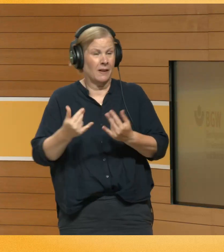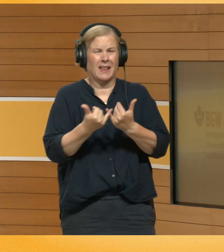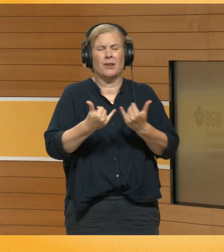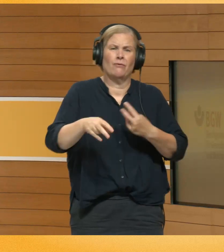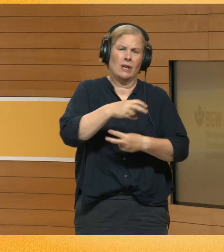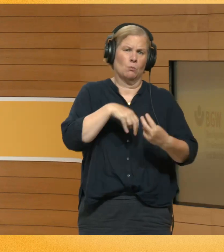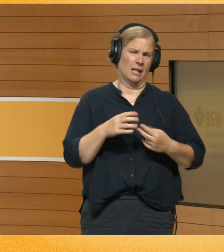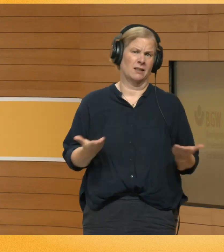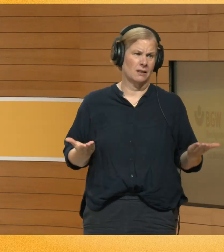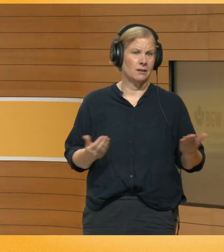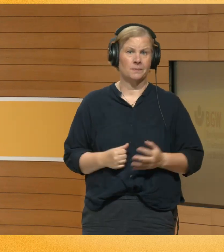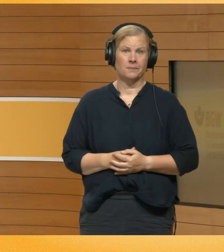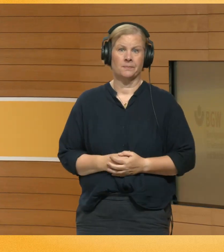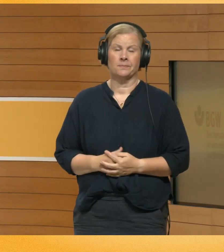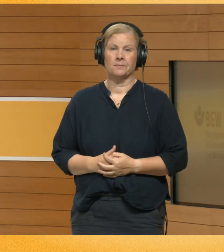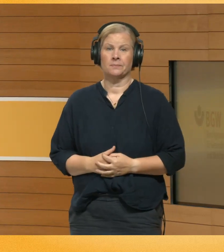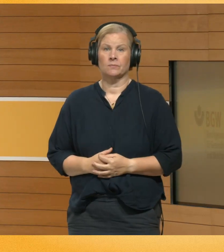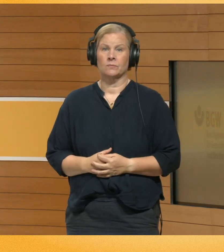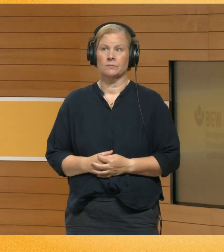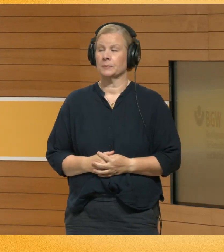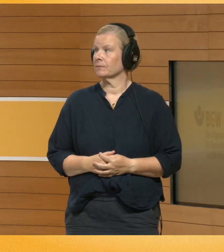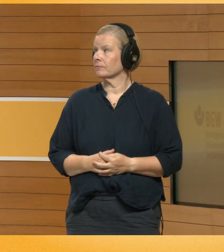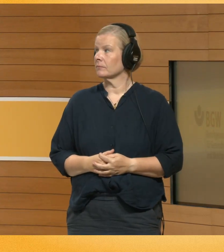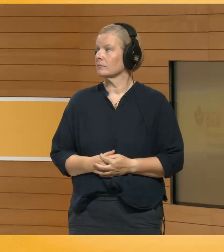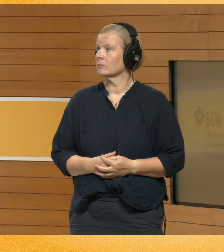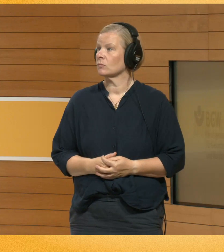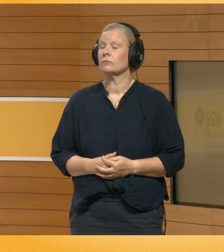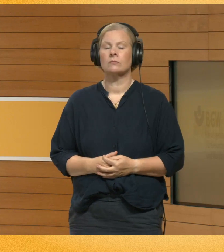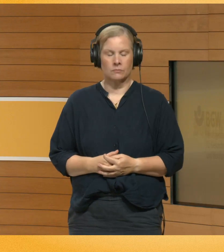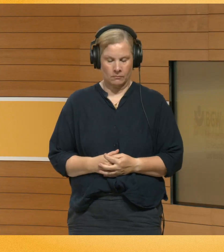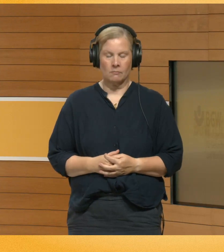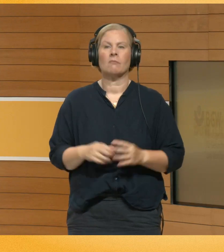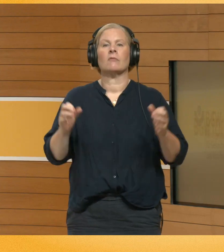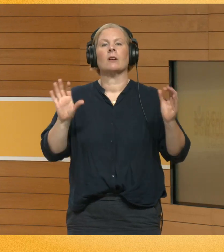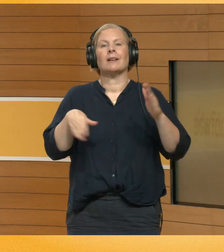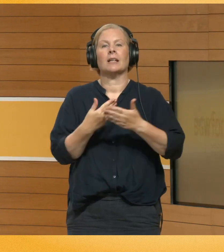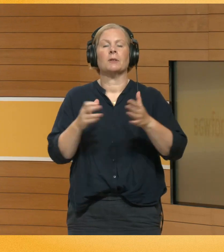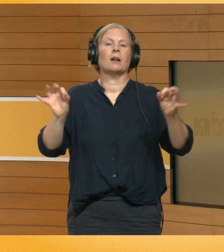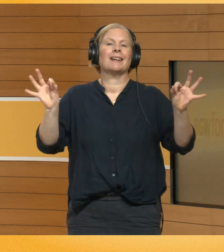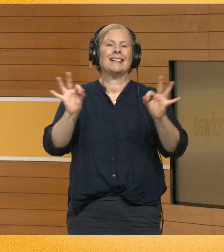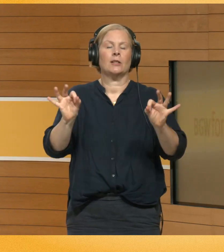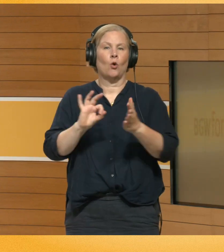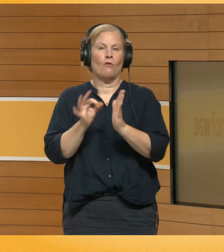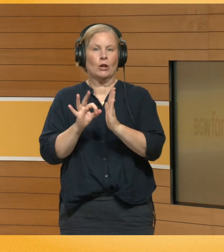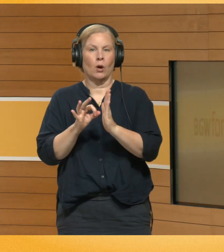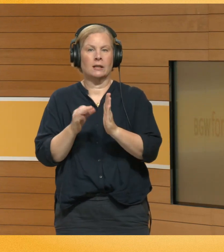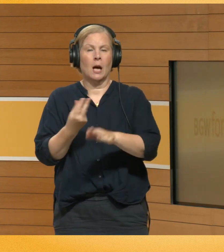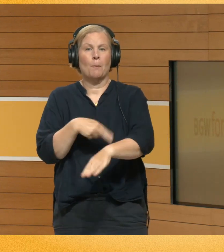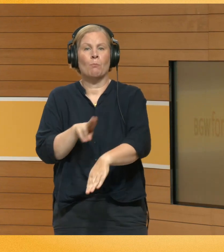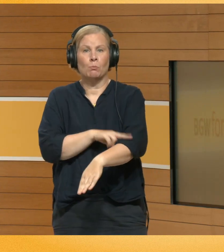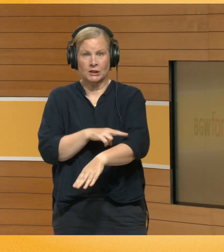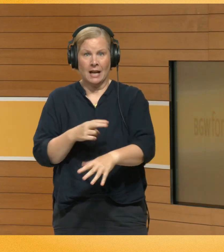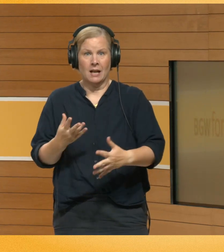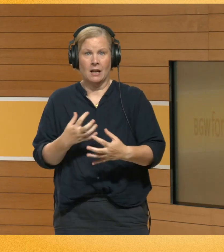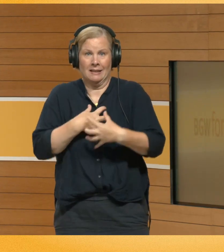A little bit of risk of musculoskeletal diseases. As we know, when we talk about musculoskeletal diseases and injuries, it's a combination